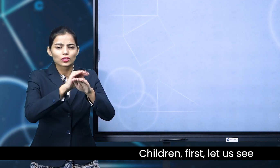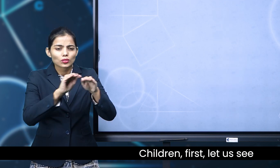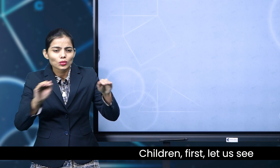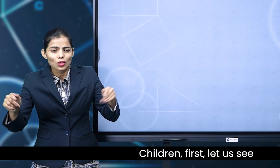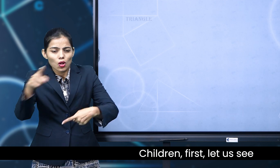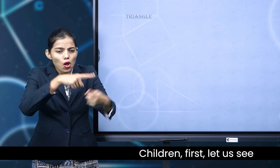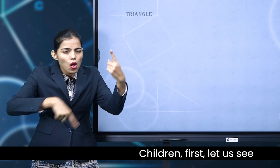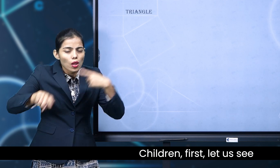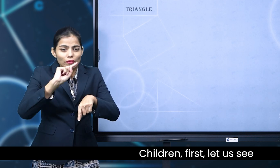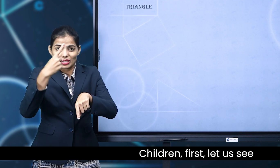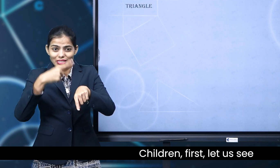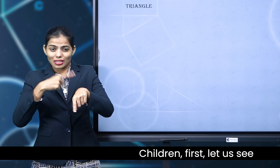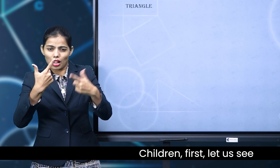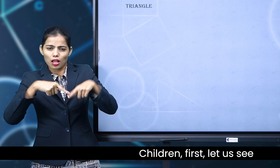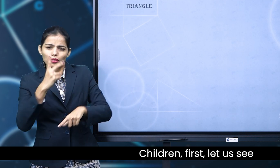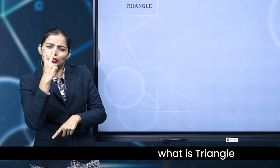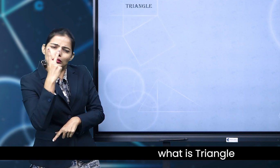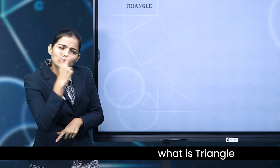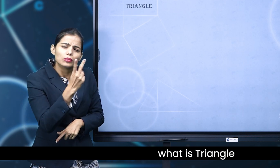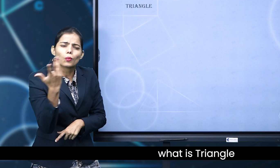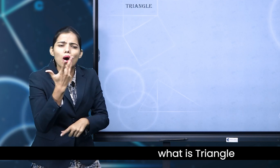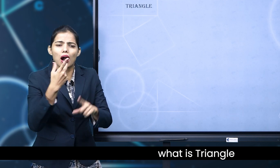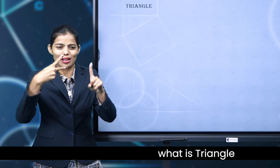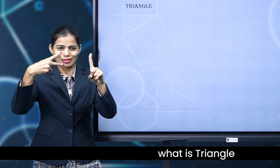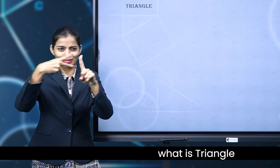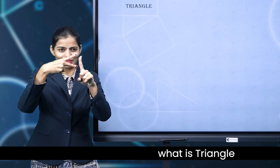Children, first let us see what is triangle.